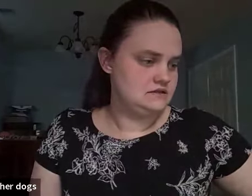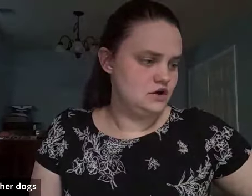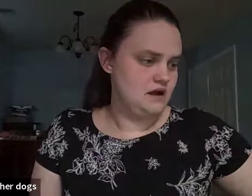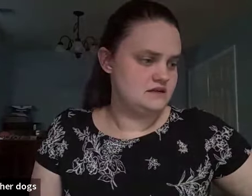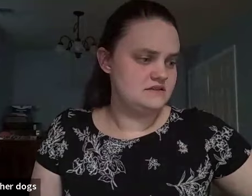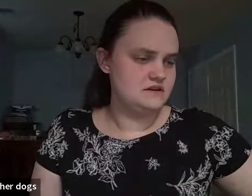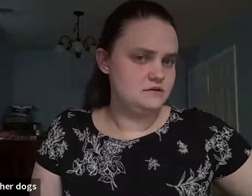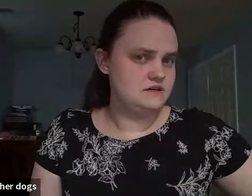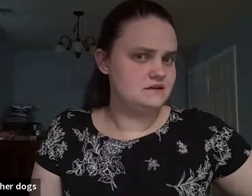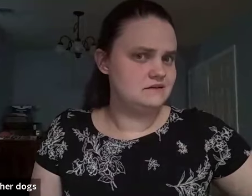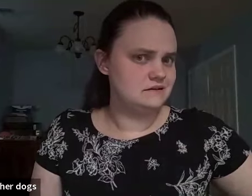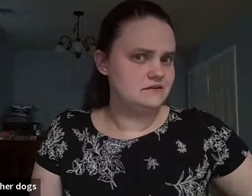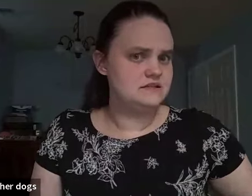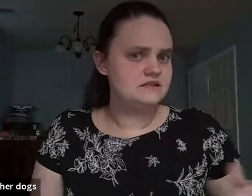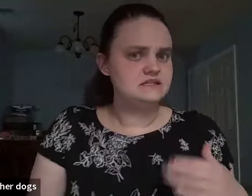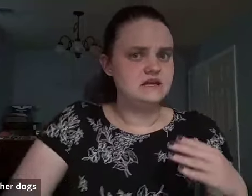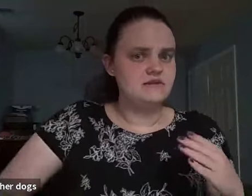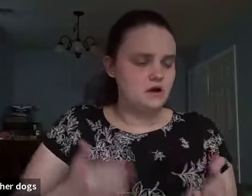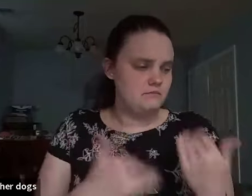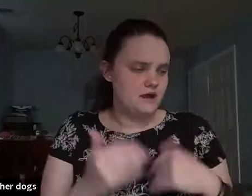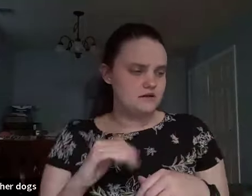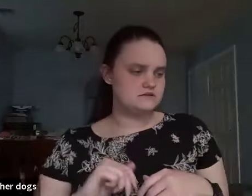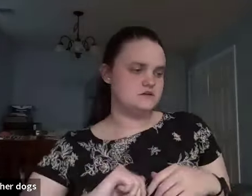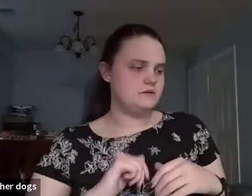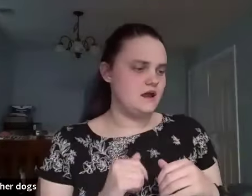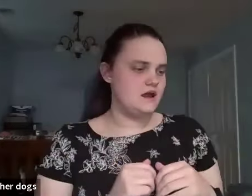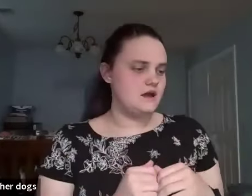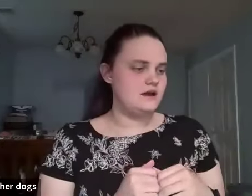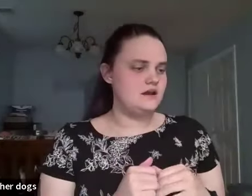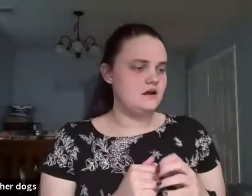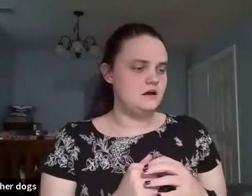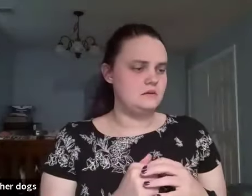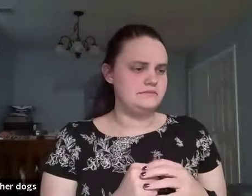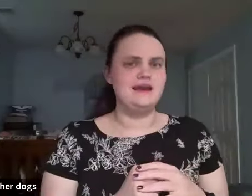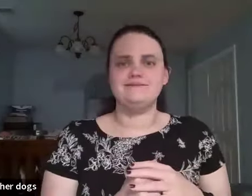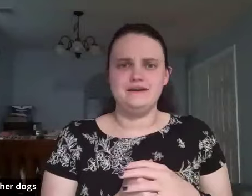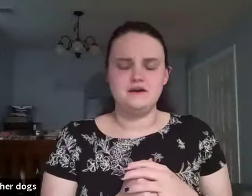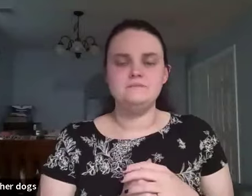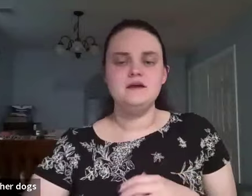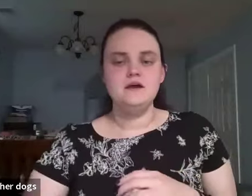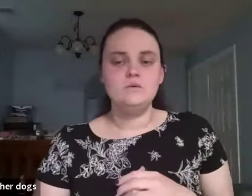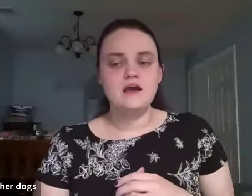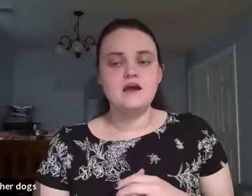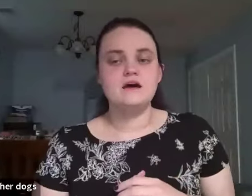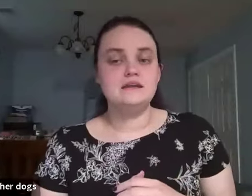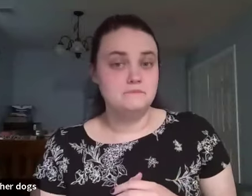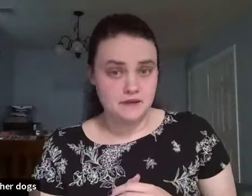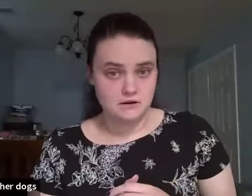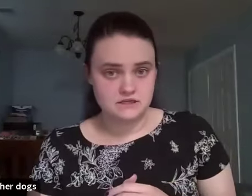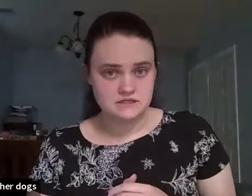Let's go back because I think we've done a lot in this list and haven't gone back. So we had, yeah, we have not. We had